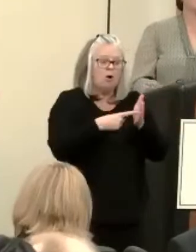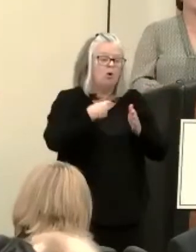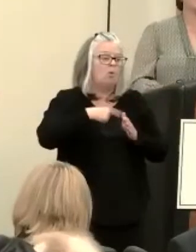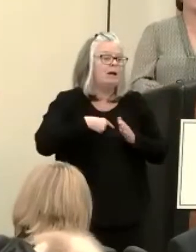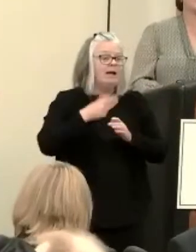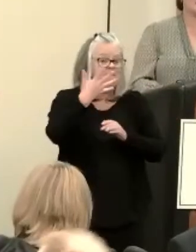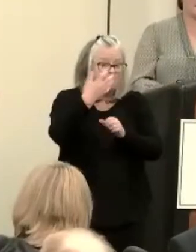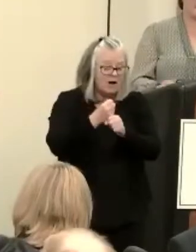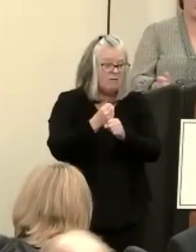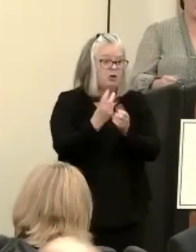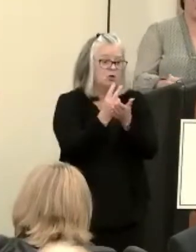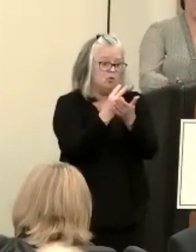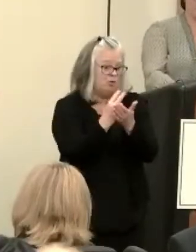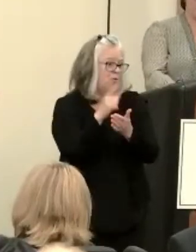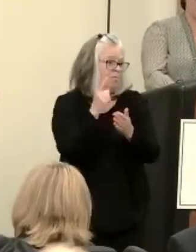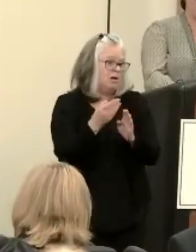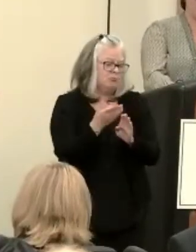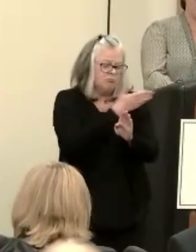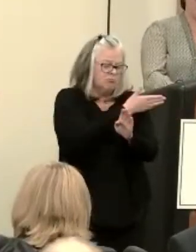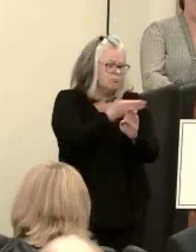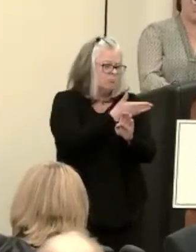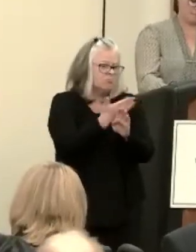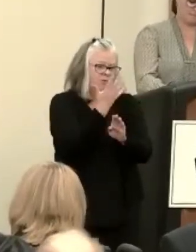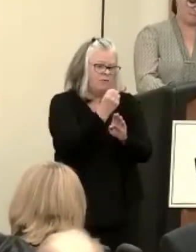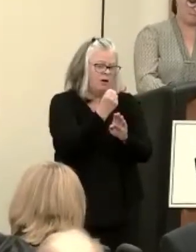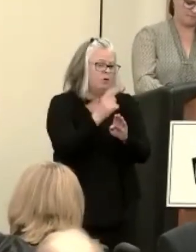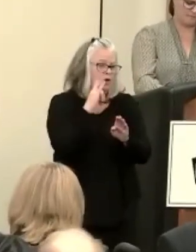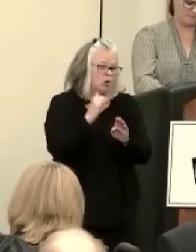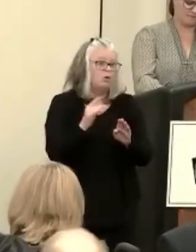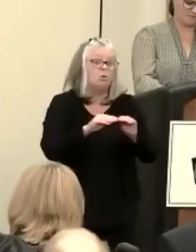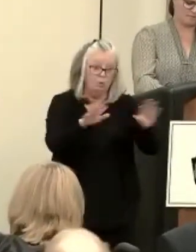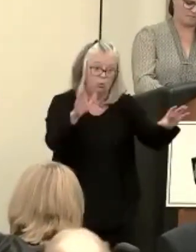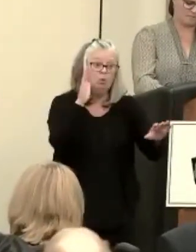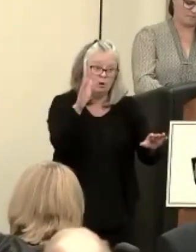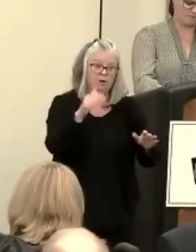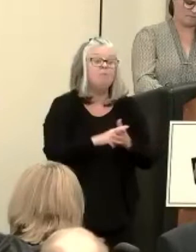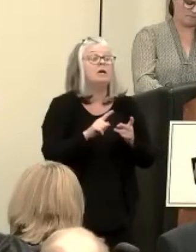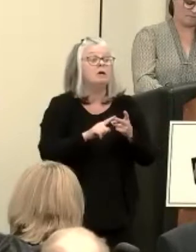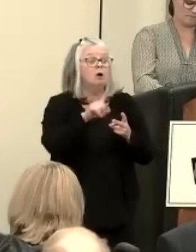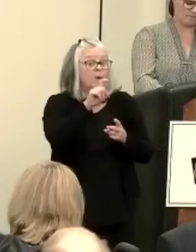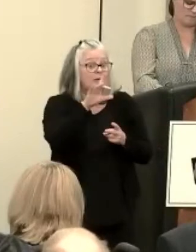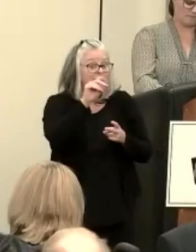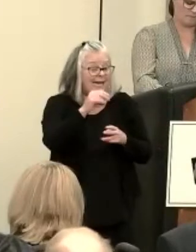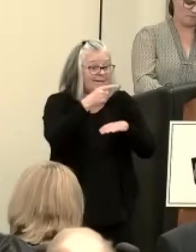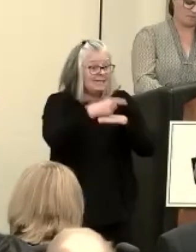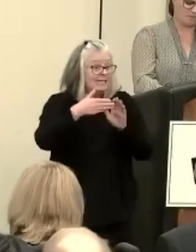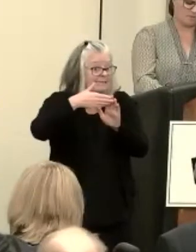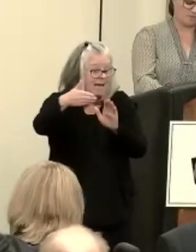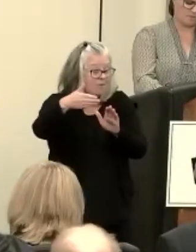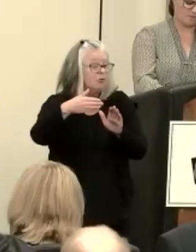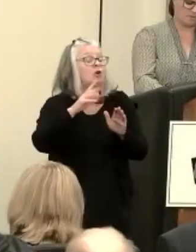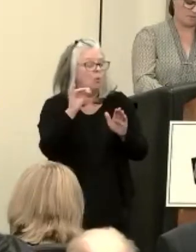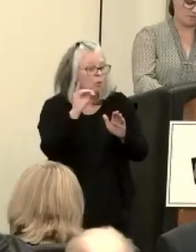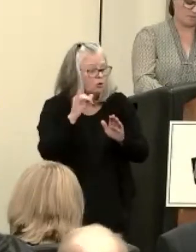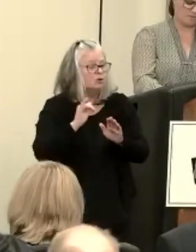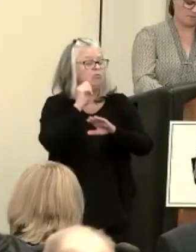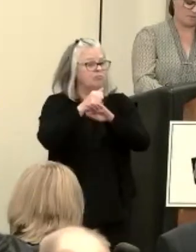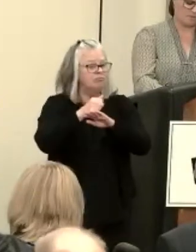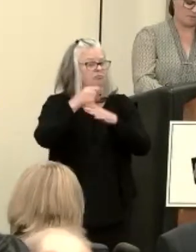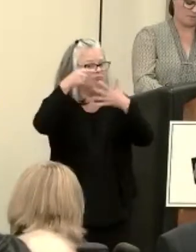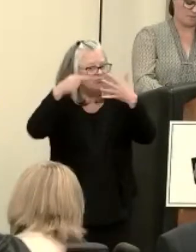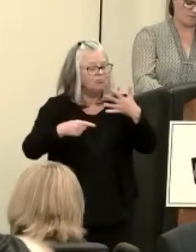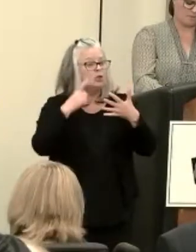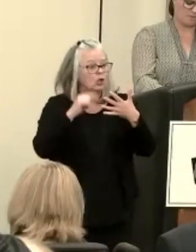will release that, as well as within 180 days, we will provide a full status update on the implementation and the successes of those